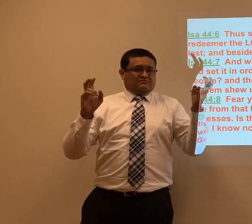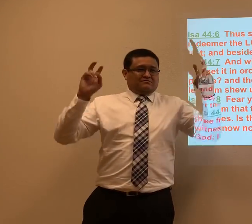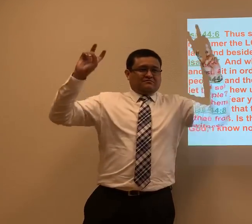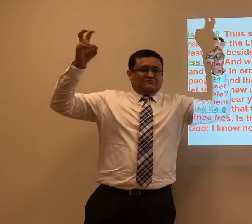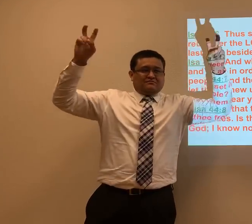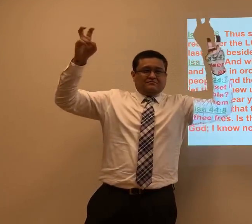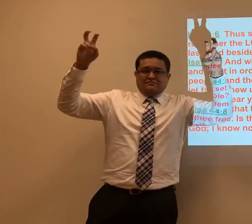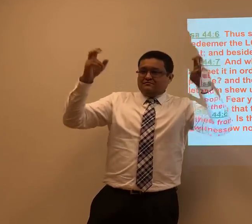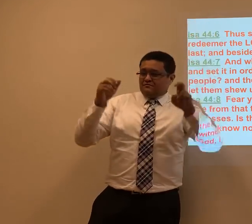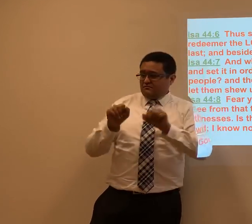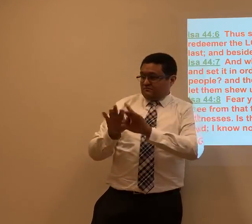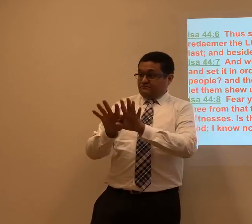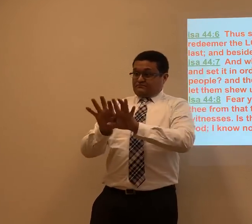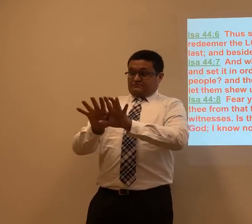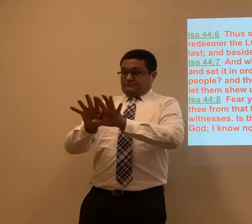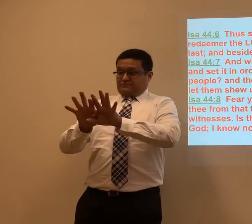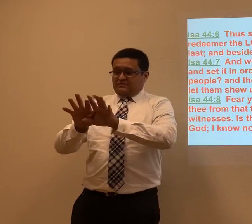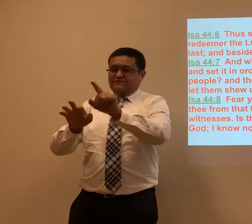a race, you're in a competition, right?